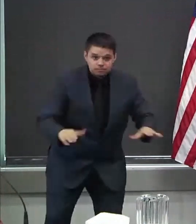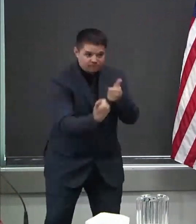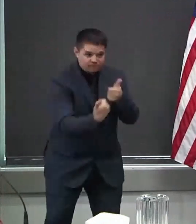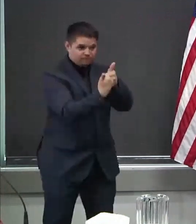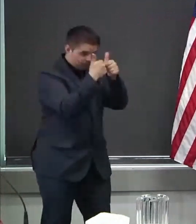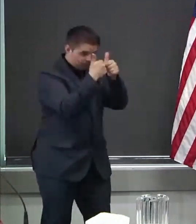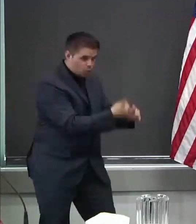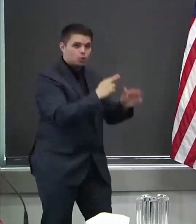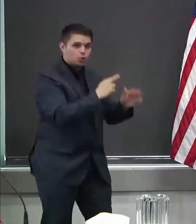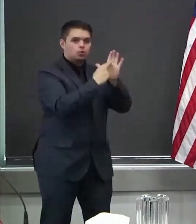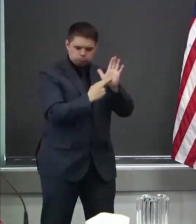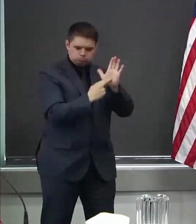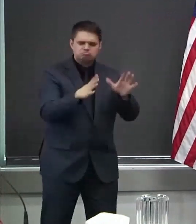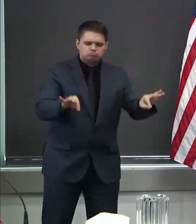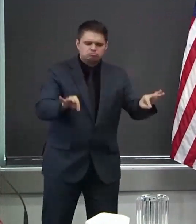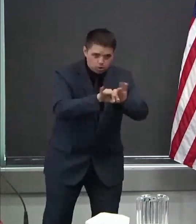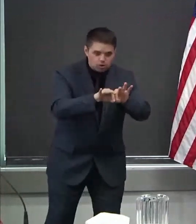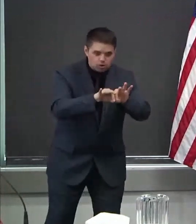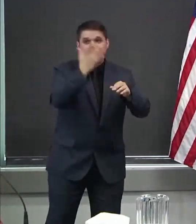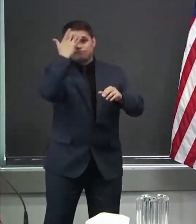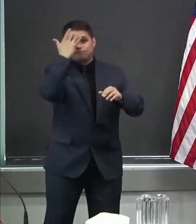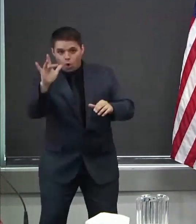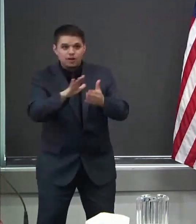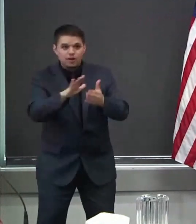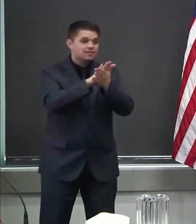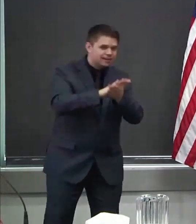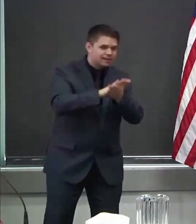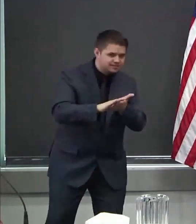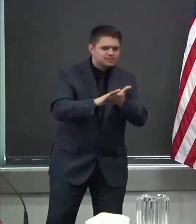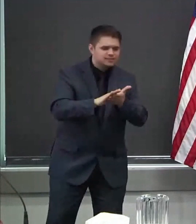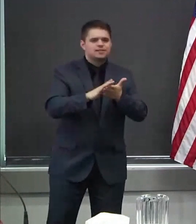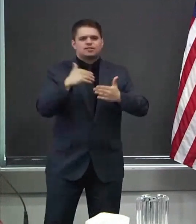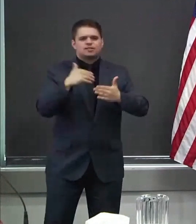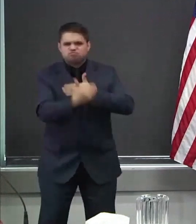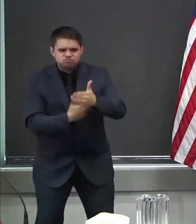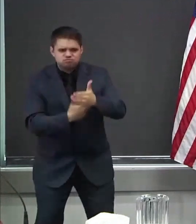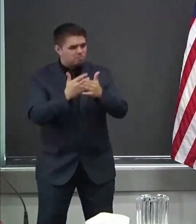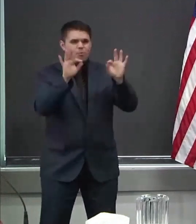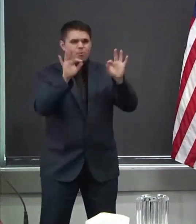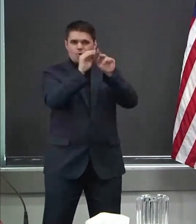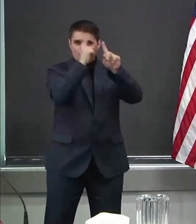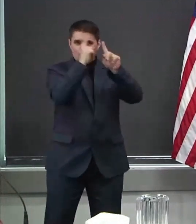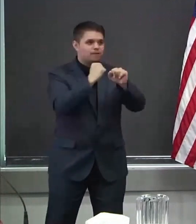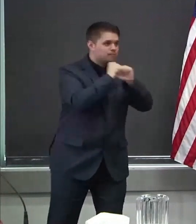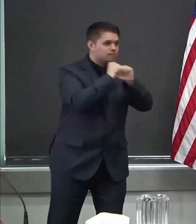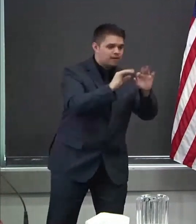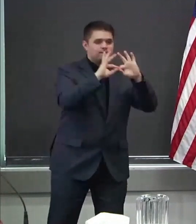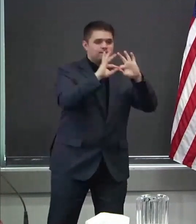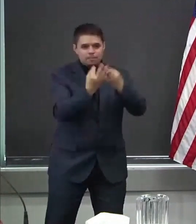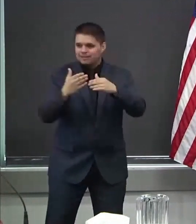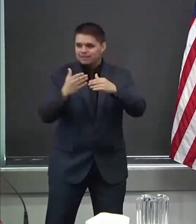be smart, be kind, and continue to protect your families, your friends, and your neighbors.